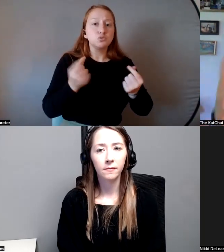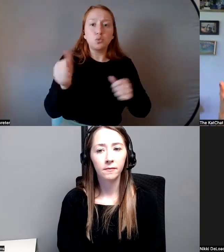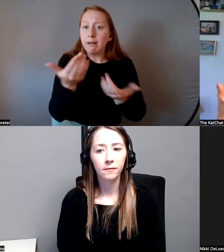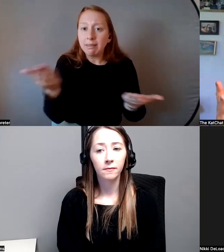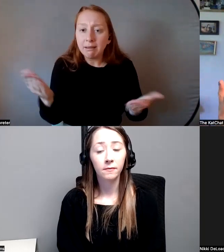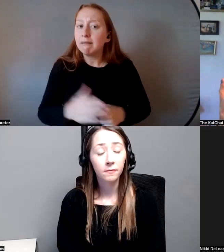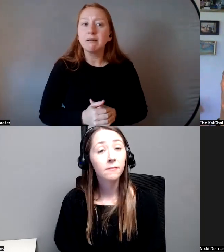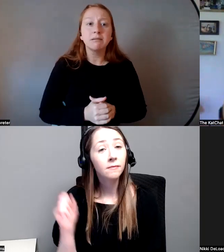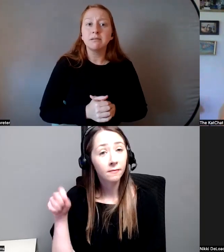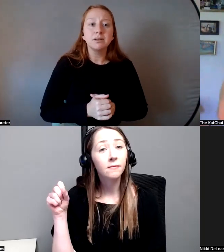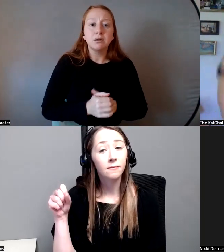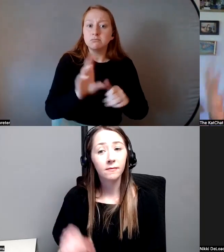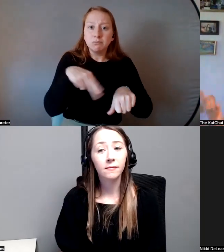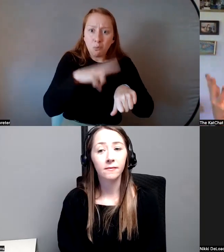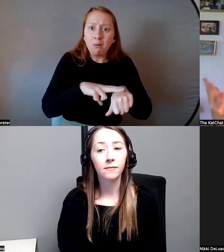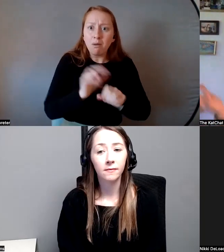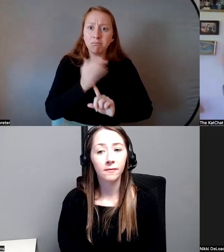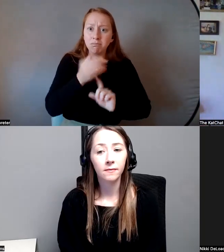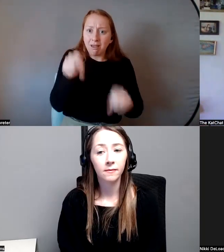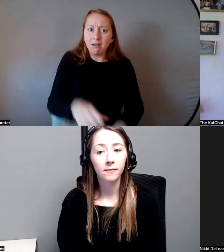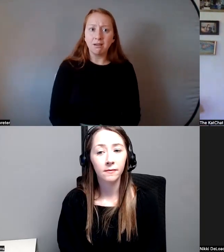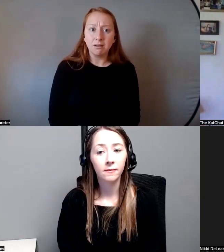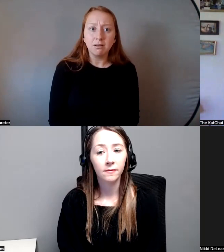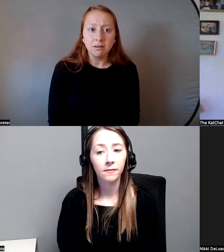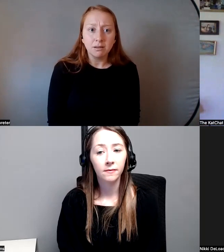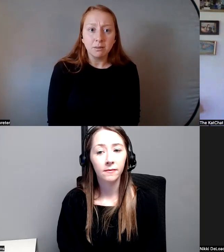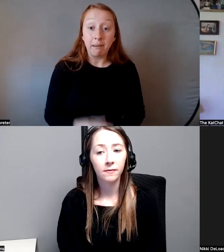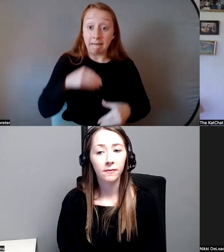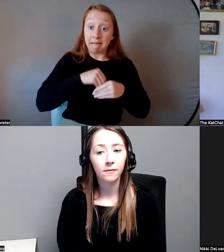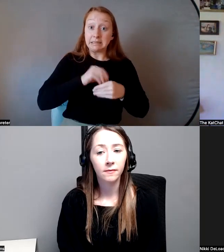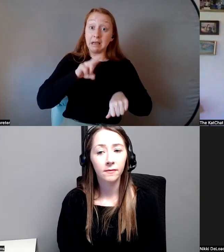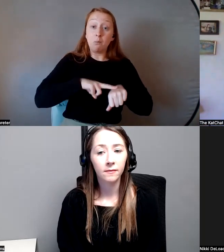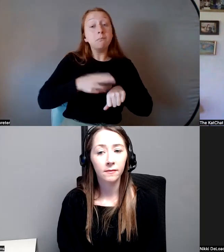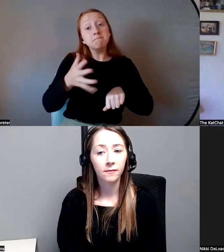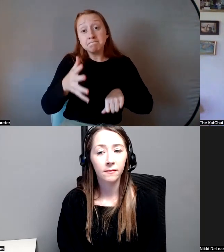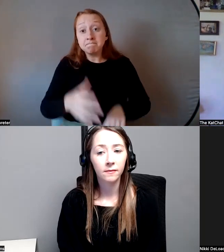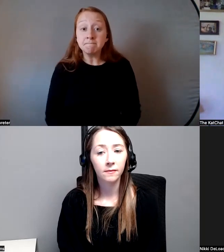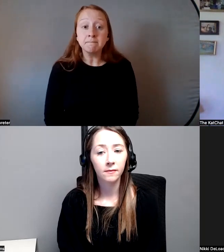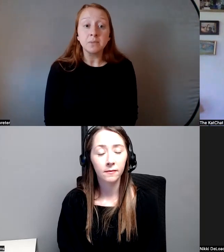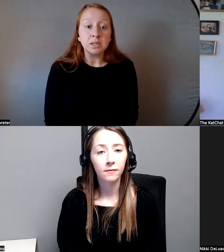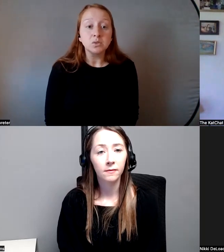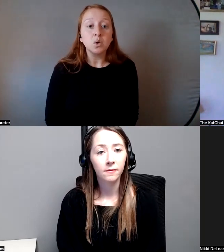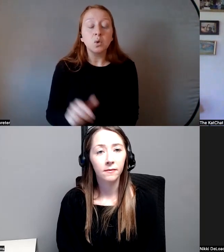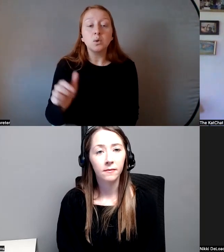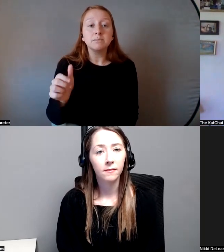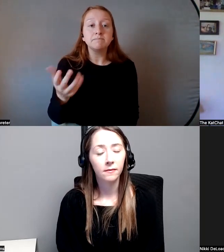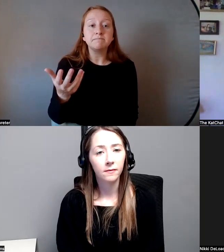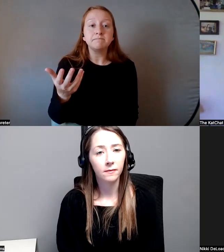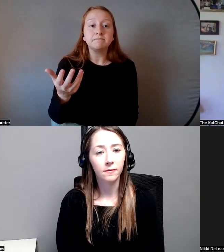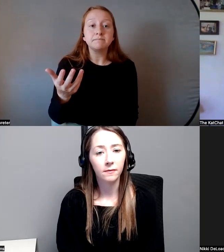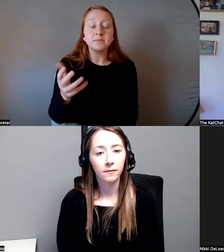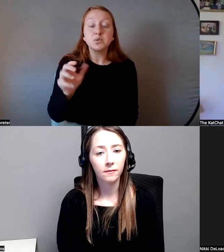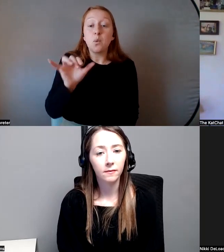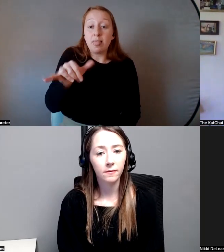be normal on the outside, but not on the inside. So that was another one of the movies